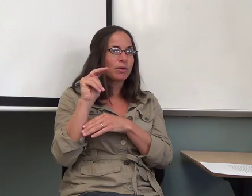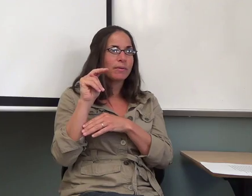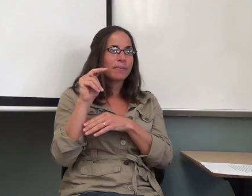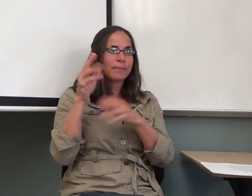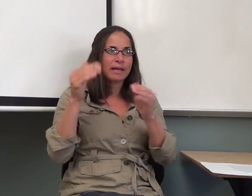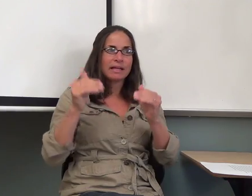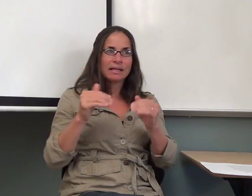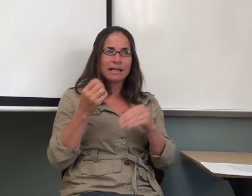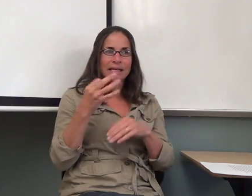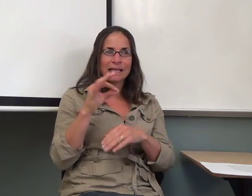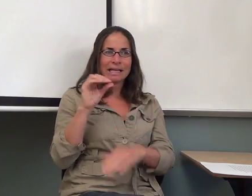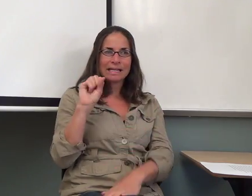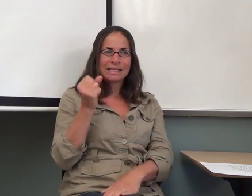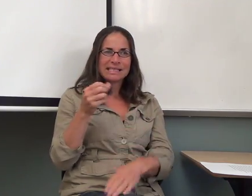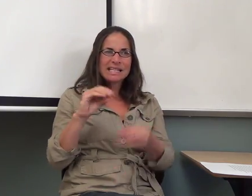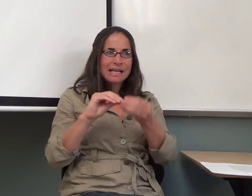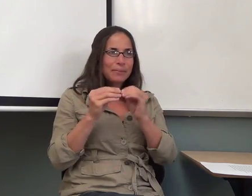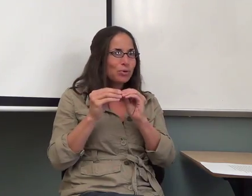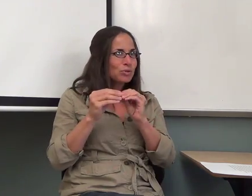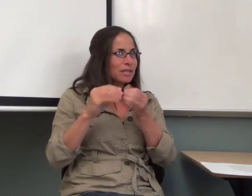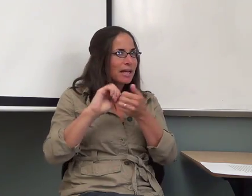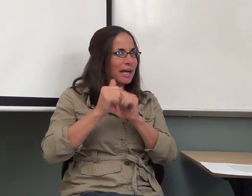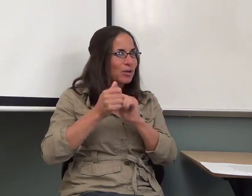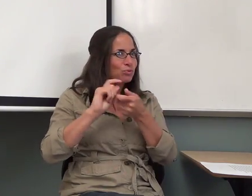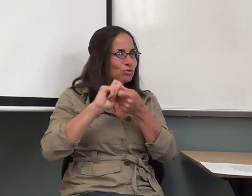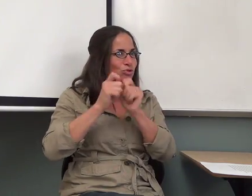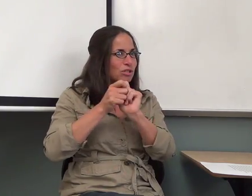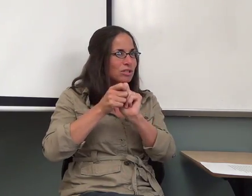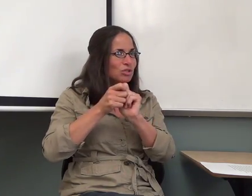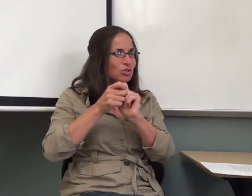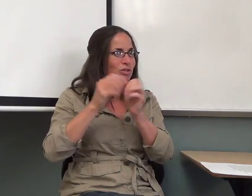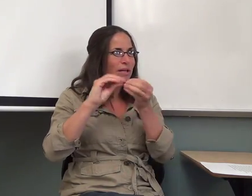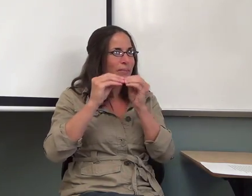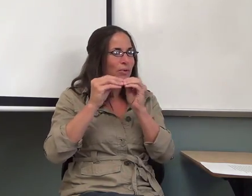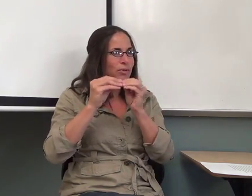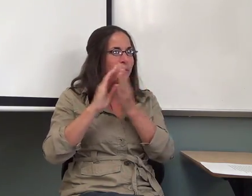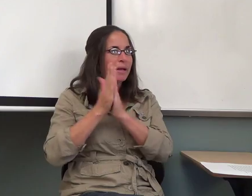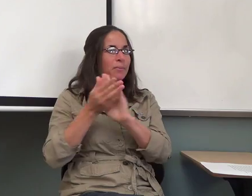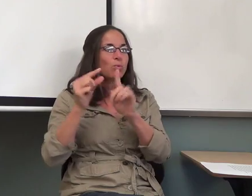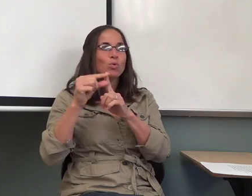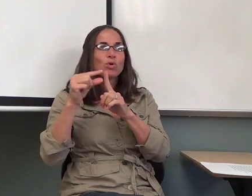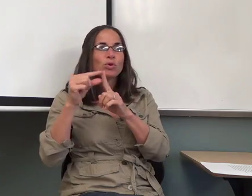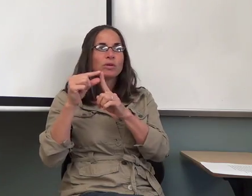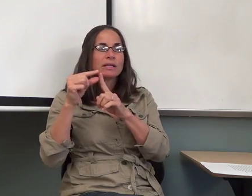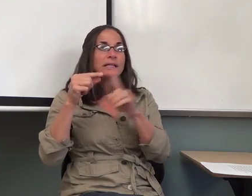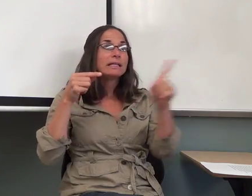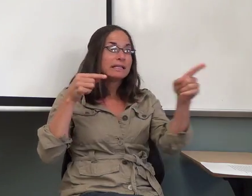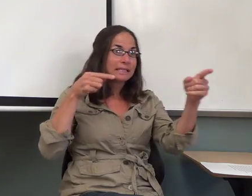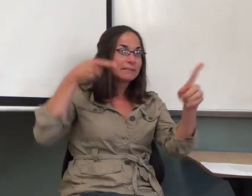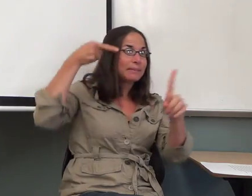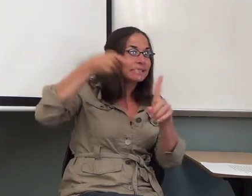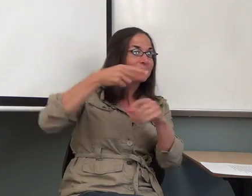be? How do I change the numbers to words? It's a specific year. Right, it's a specific year, so you could write